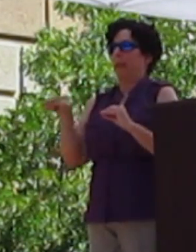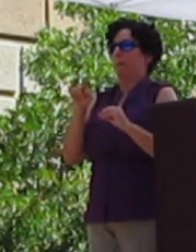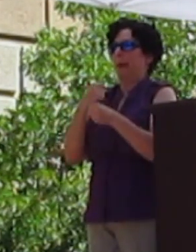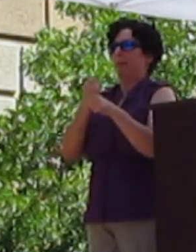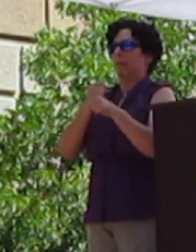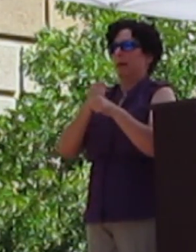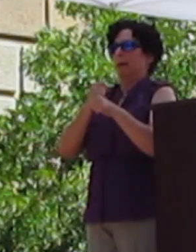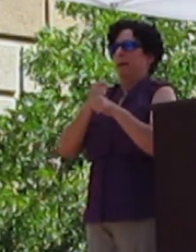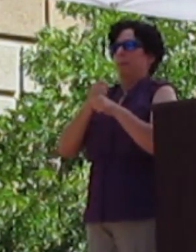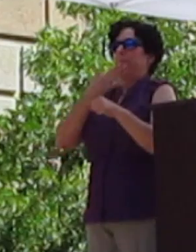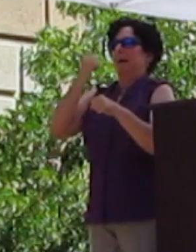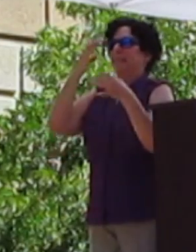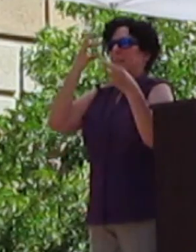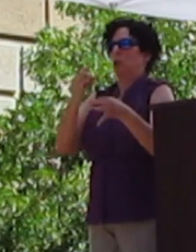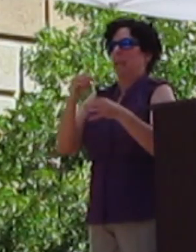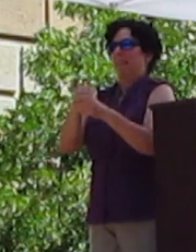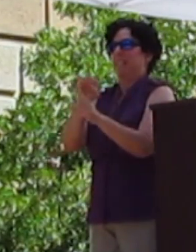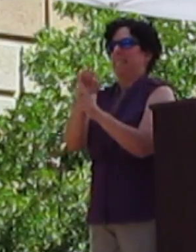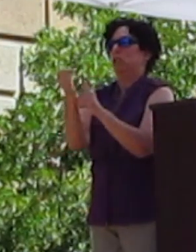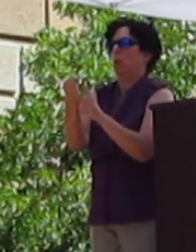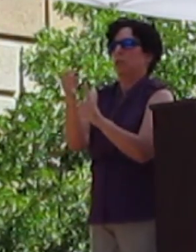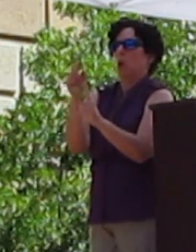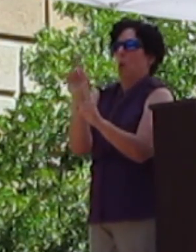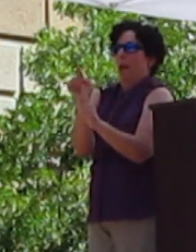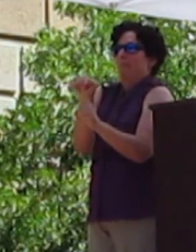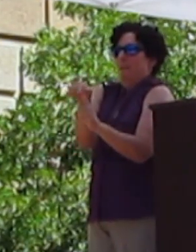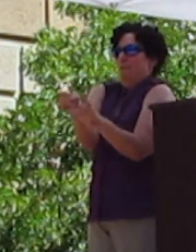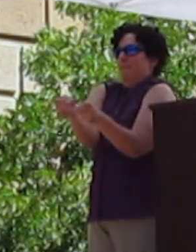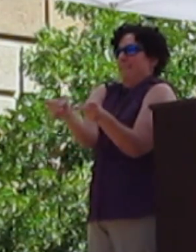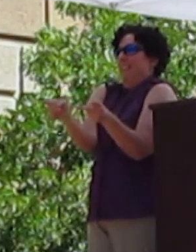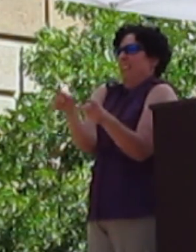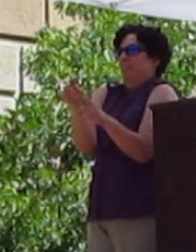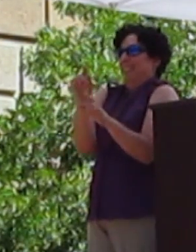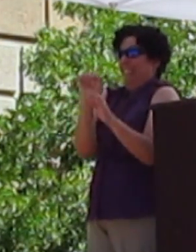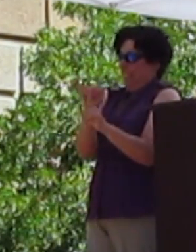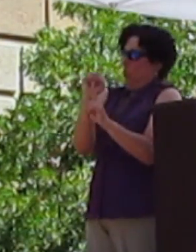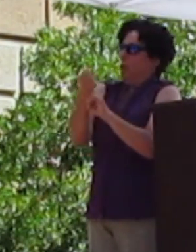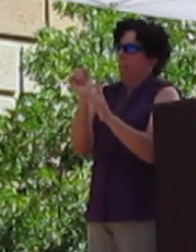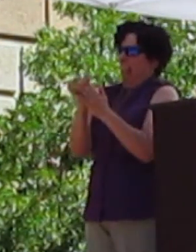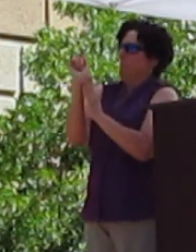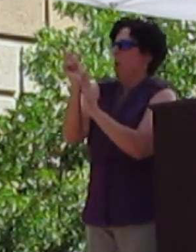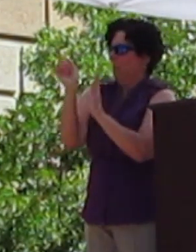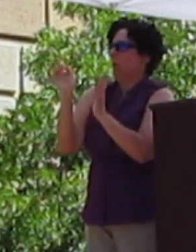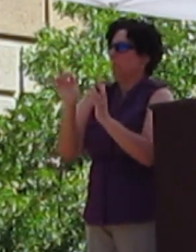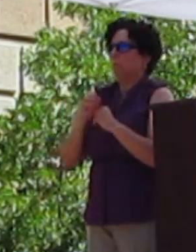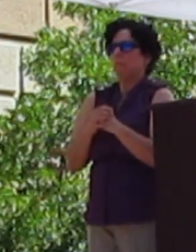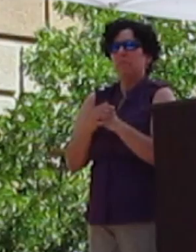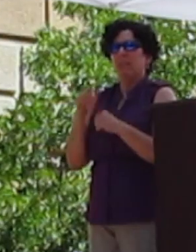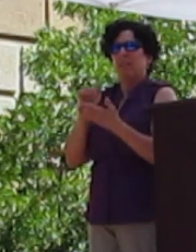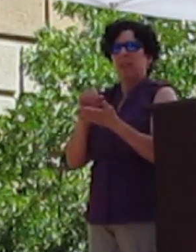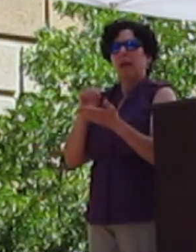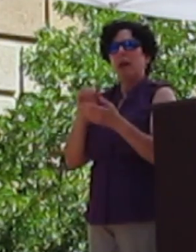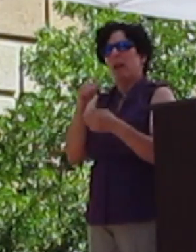think of in the situations they're in for themselves and the people they care about. Another is in documentaries and